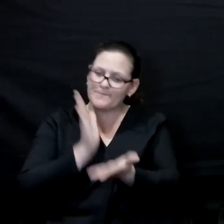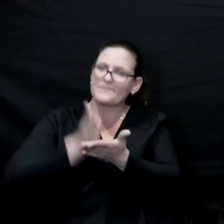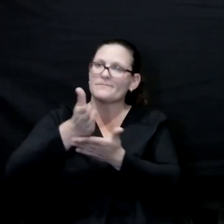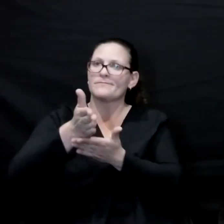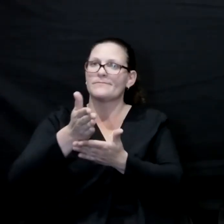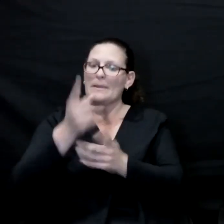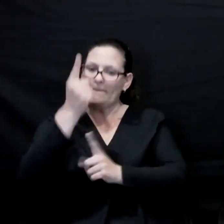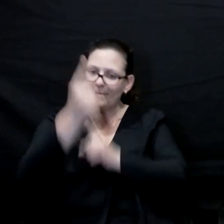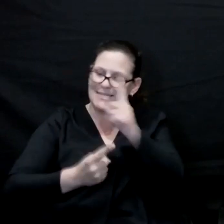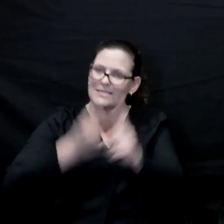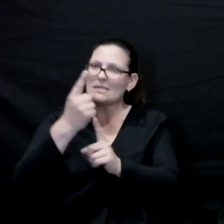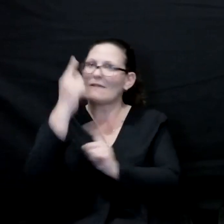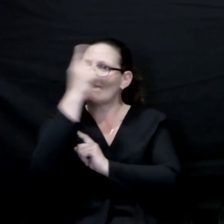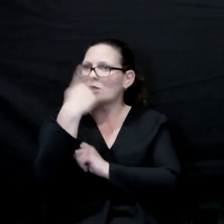least